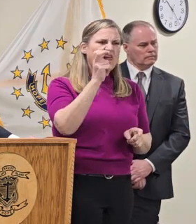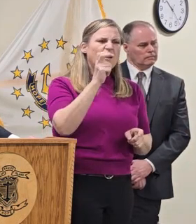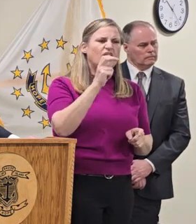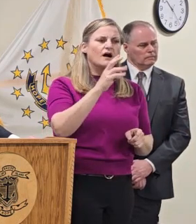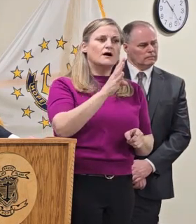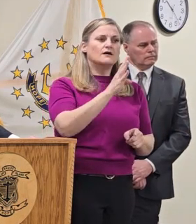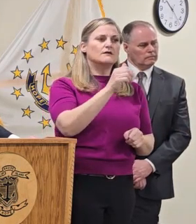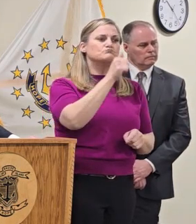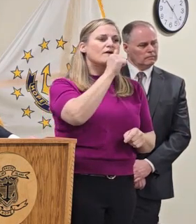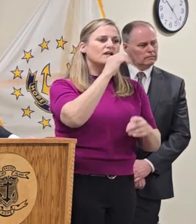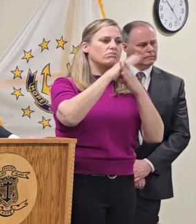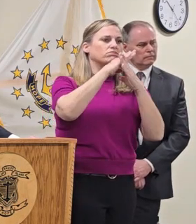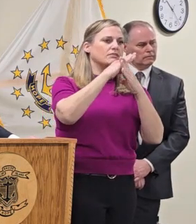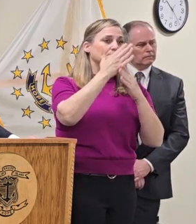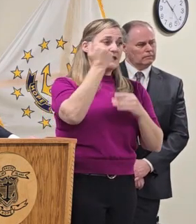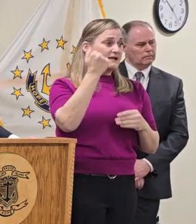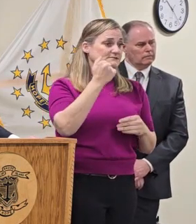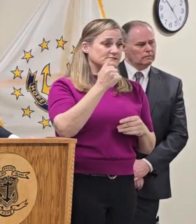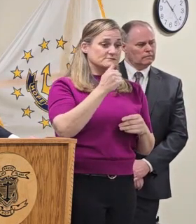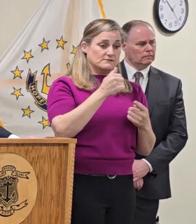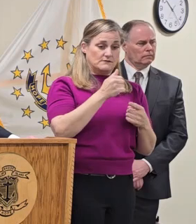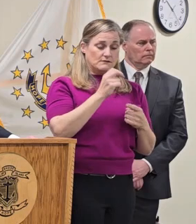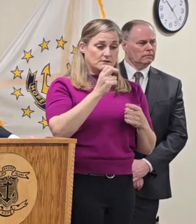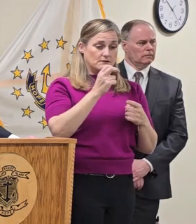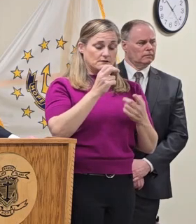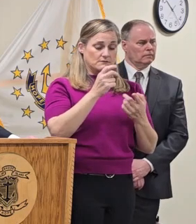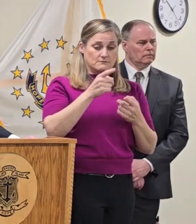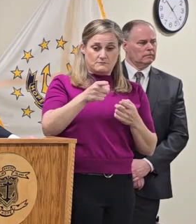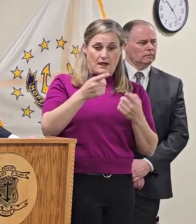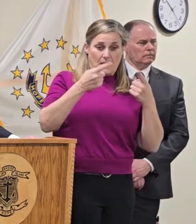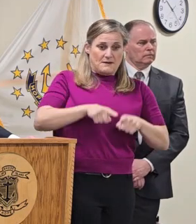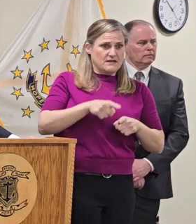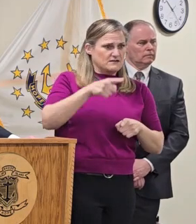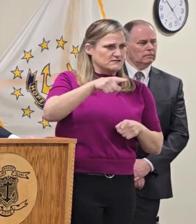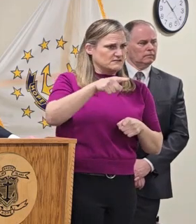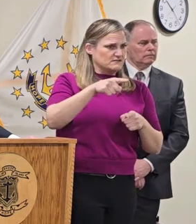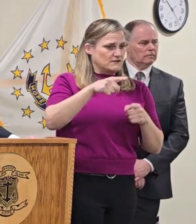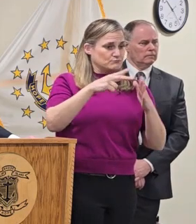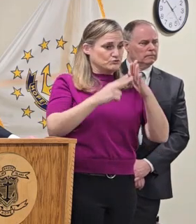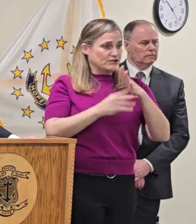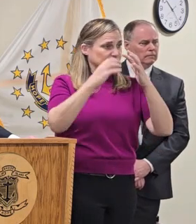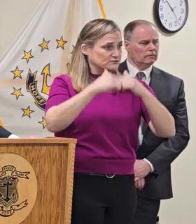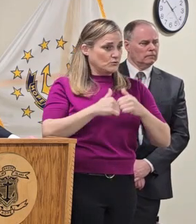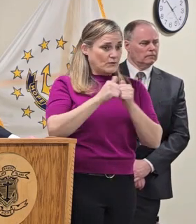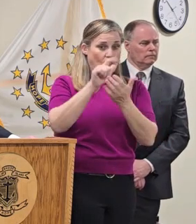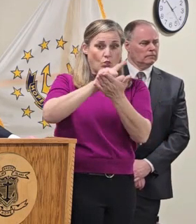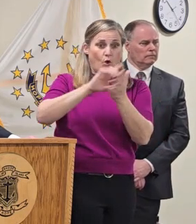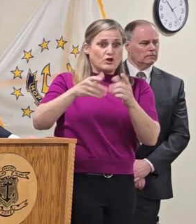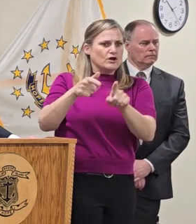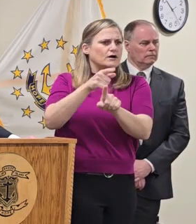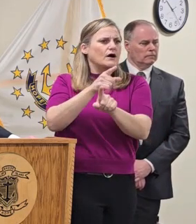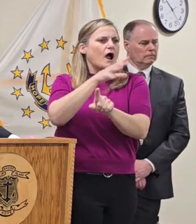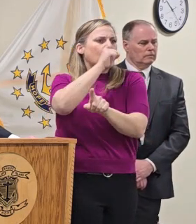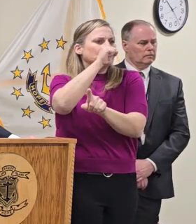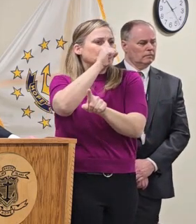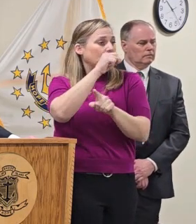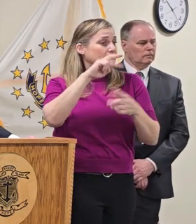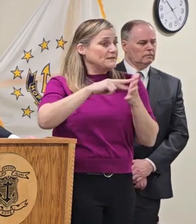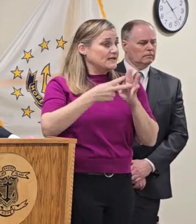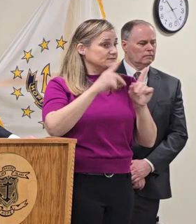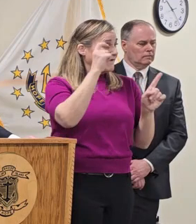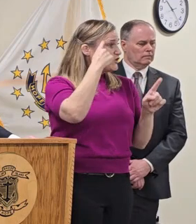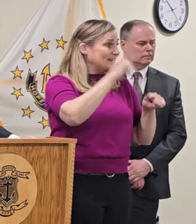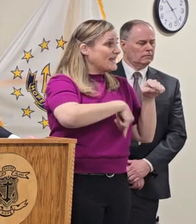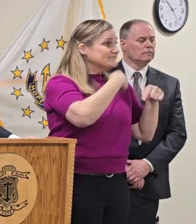building, for some reason, I want to speak to Rinaldo Monte, Tara Granahan, and some of the media. It's a joke that he go every week there answer the